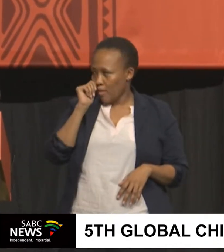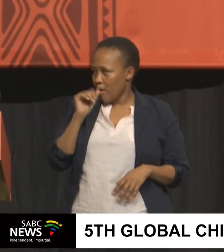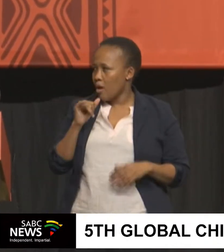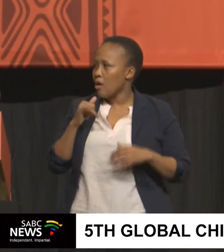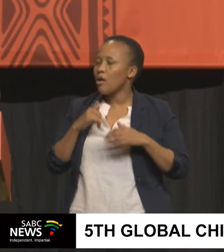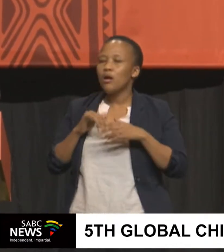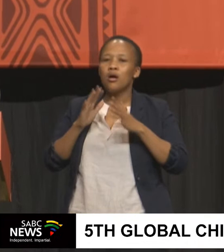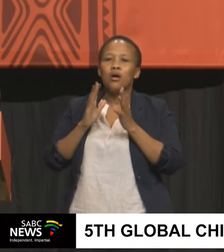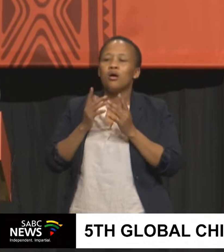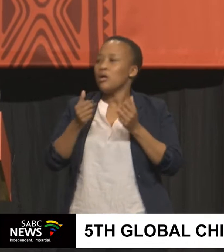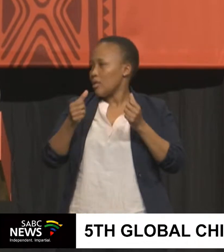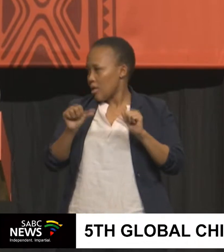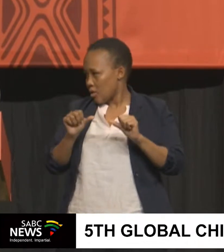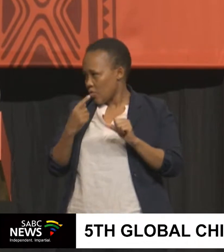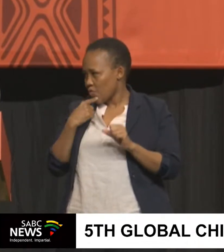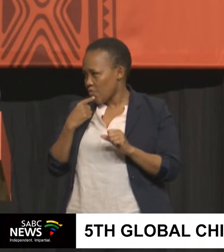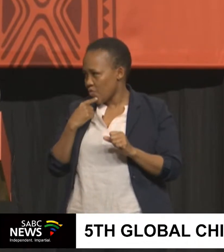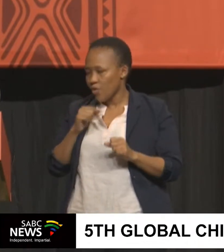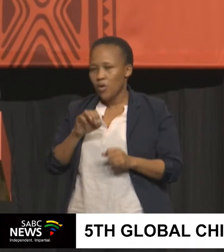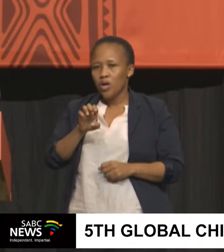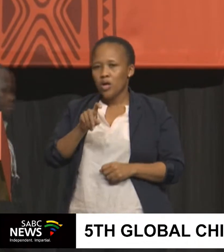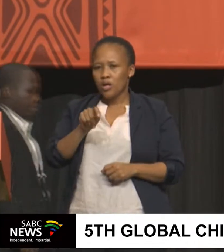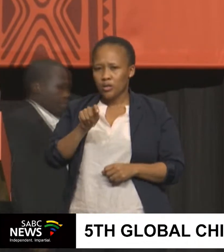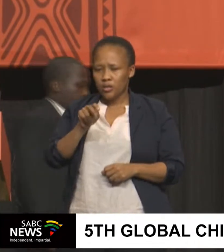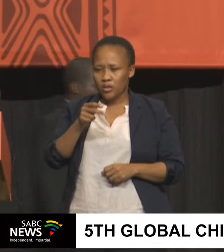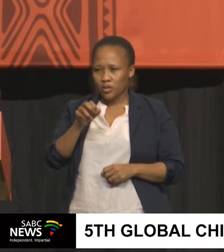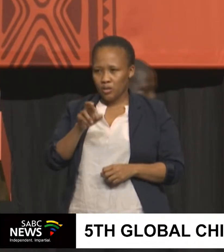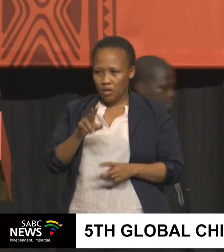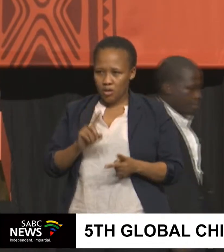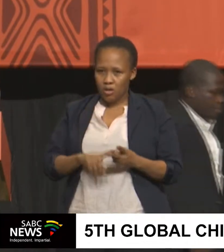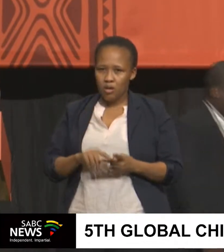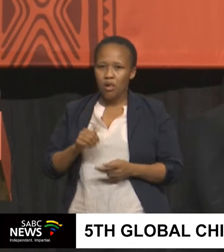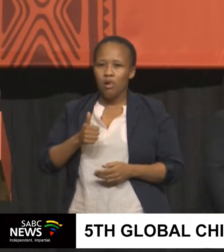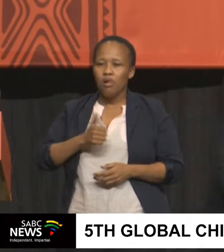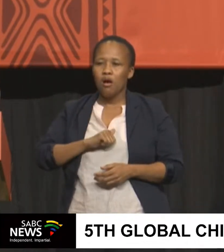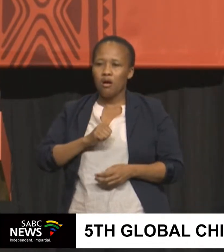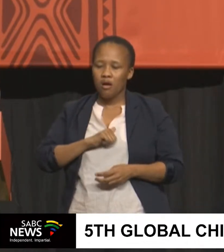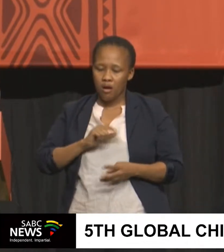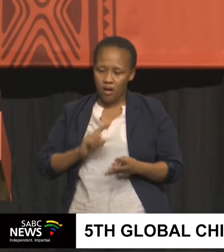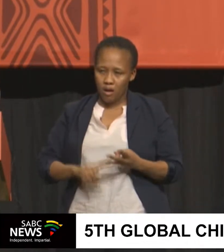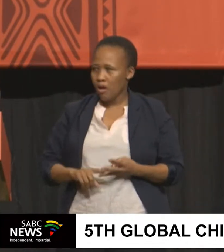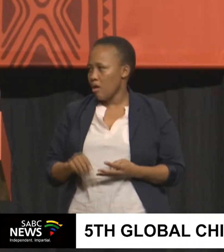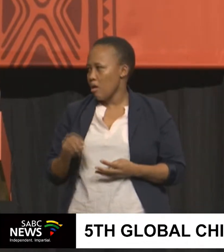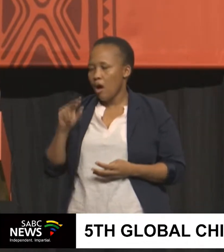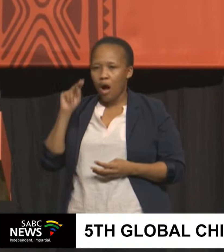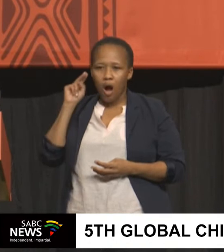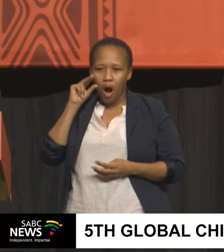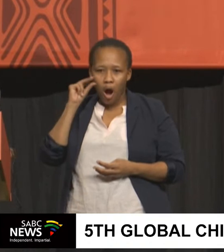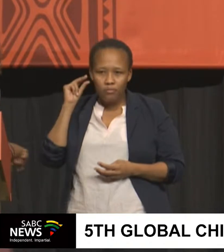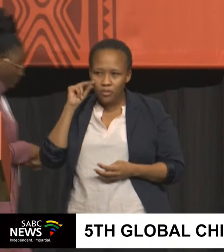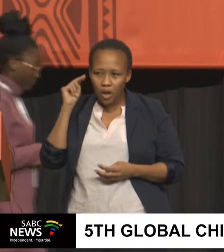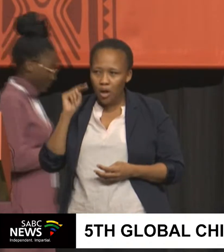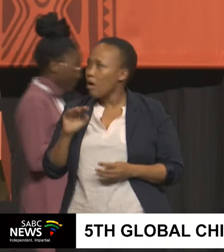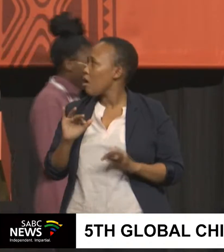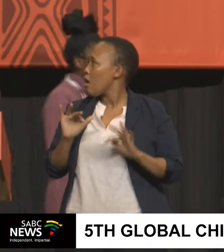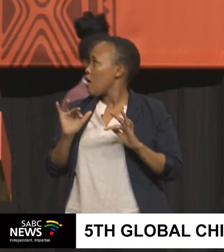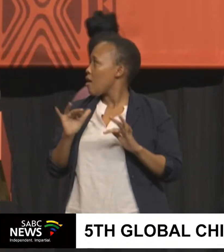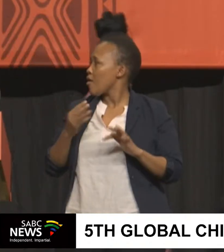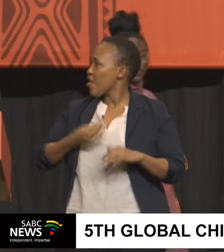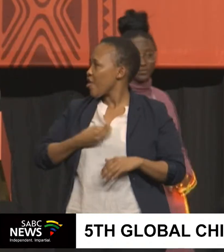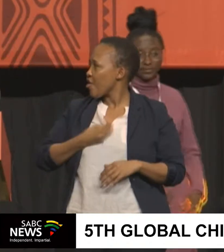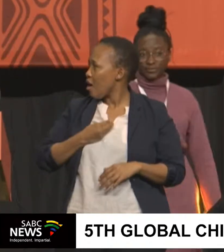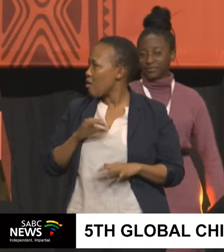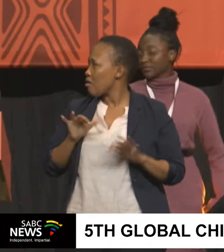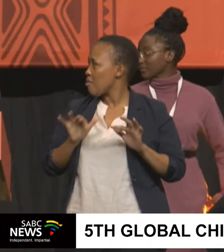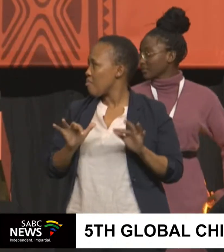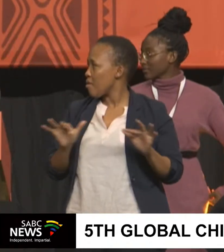Lucky, and Roshna, so we can have the call to action that the child delegates, the young people, are